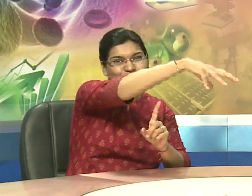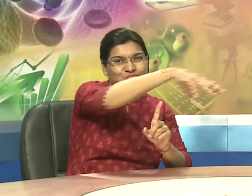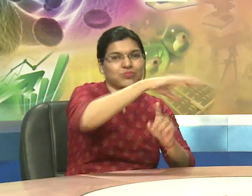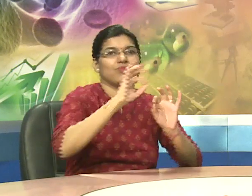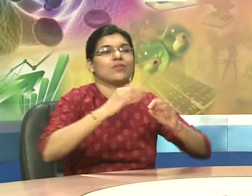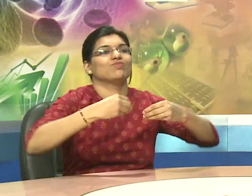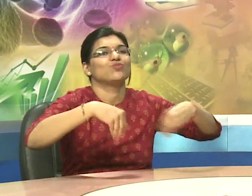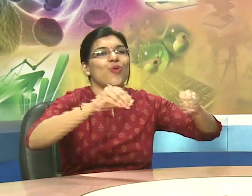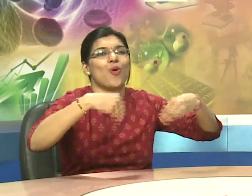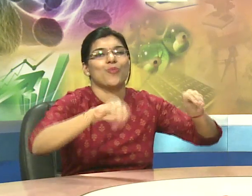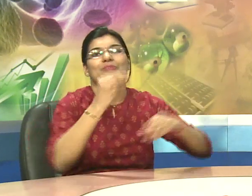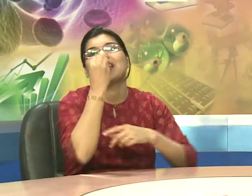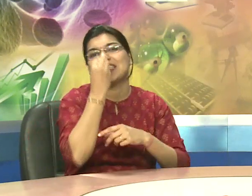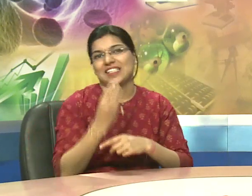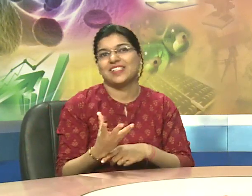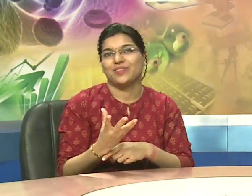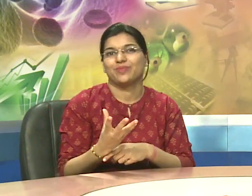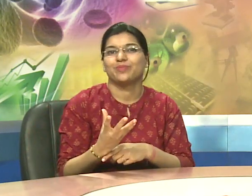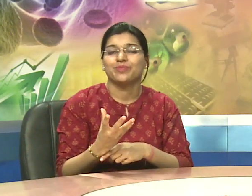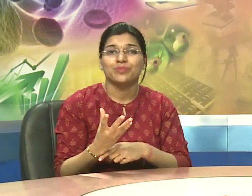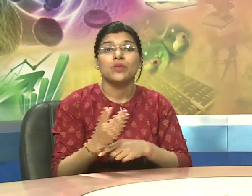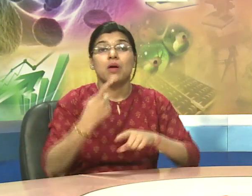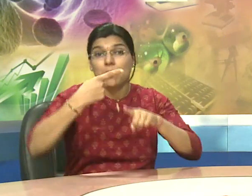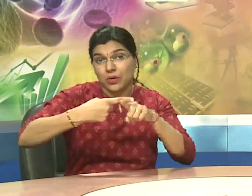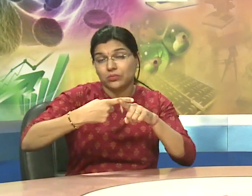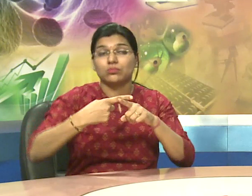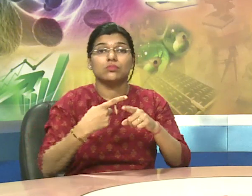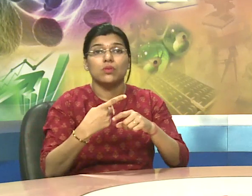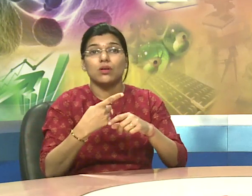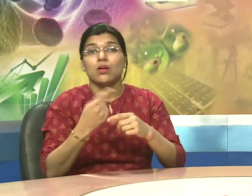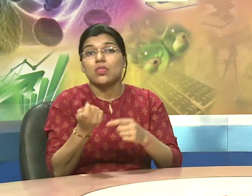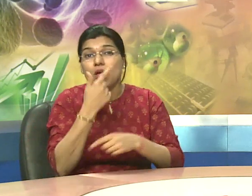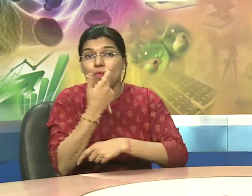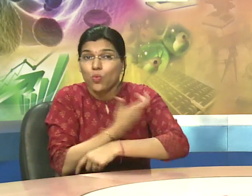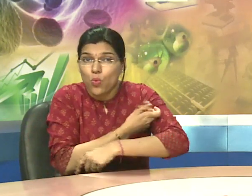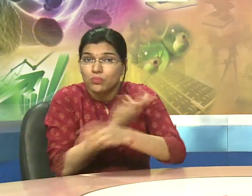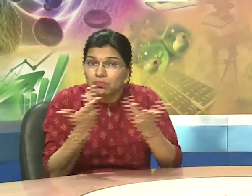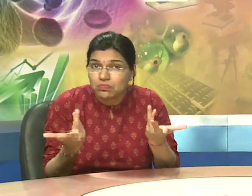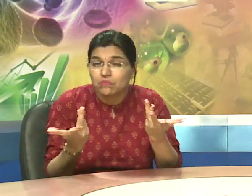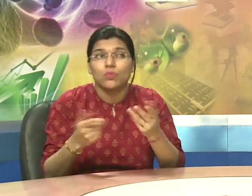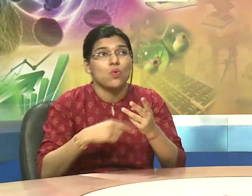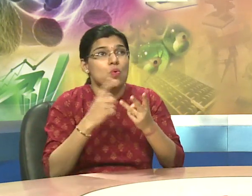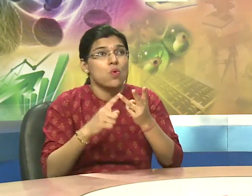In mountains, there are different shops which sell the products. For